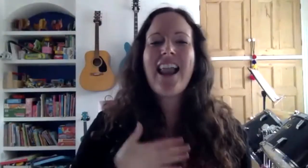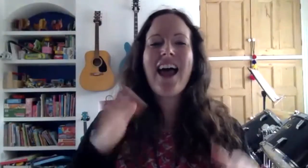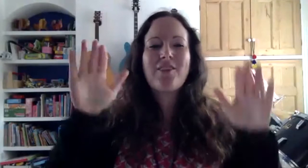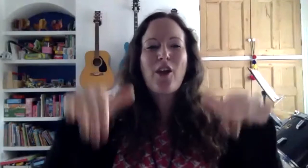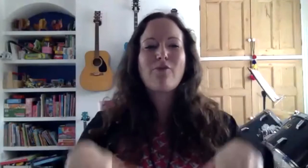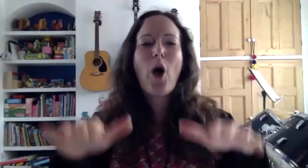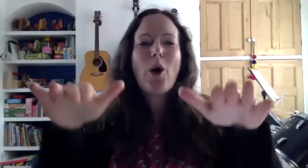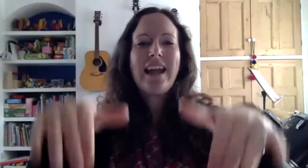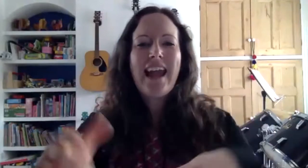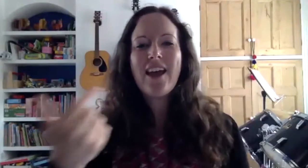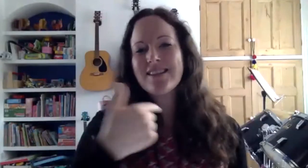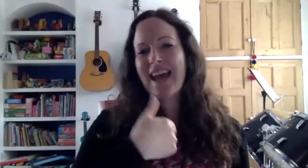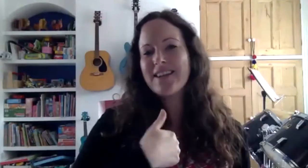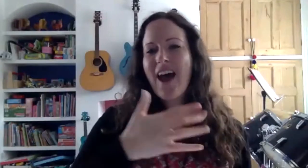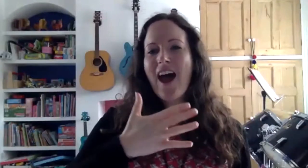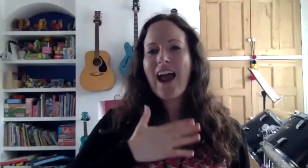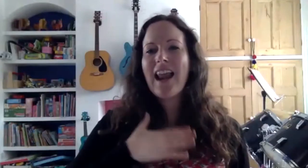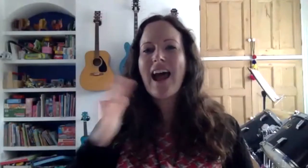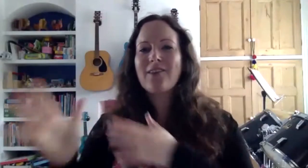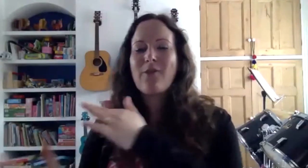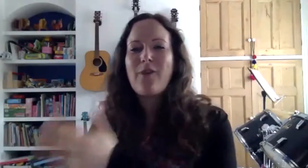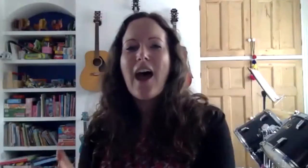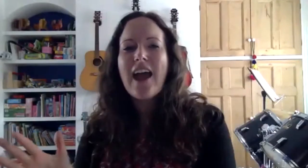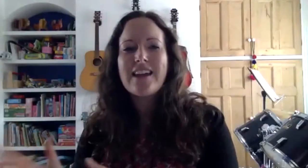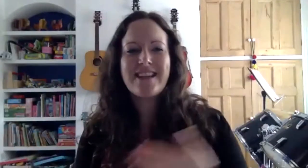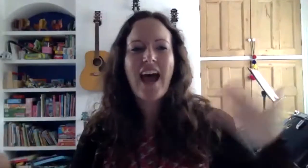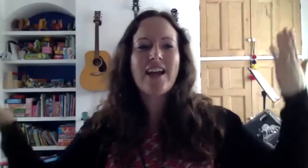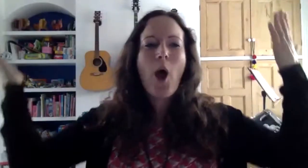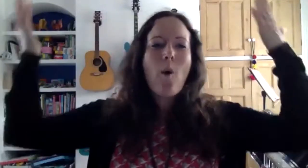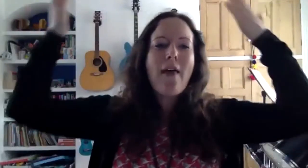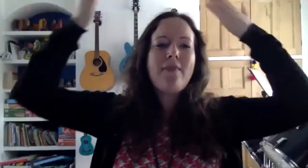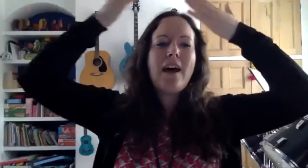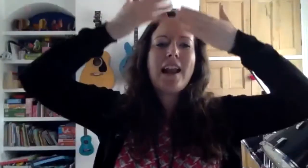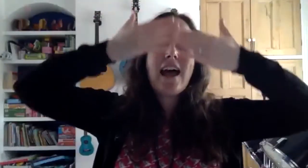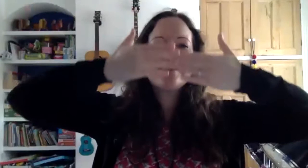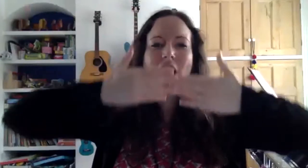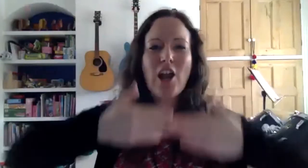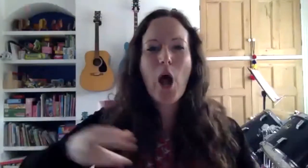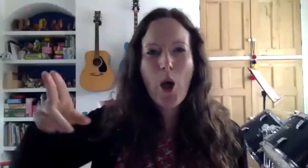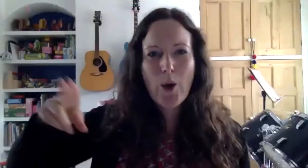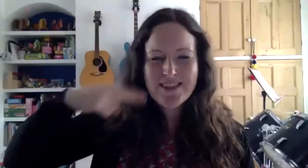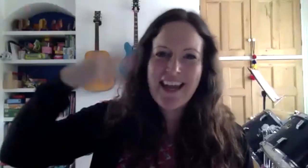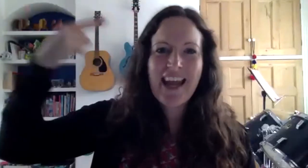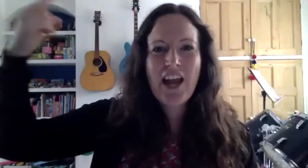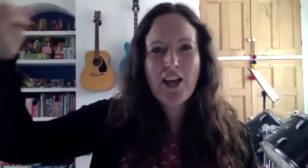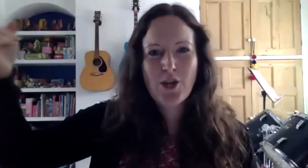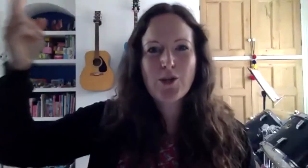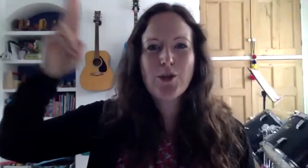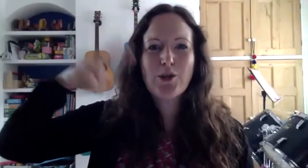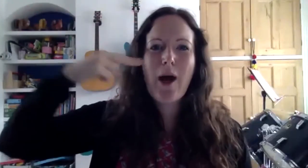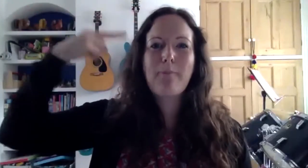I like the rolling hills, and I like the fireside when the lights are low. Singing